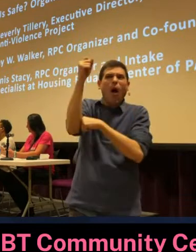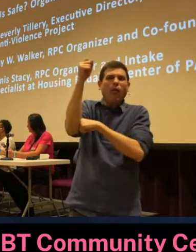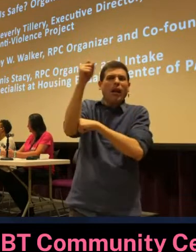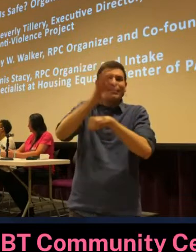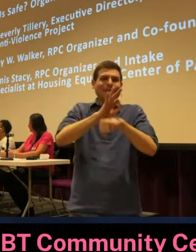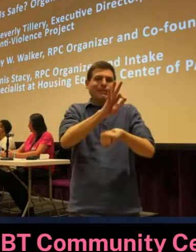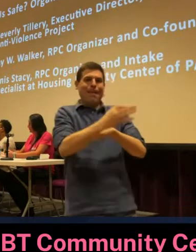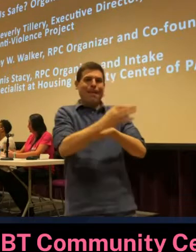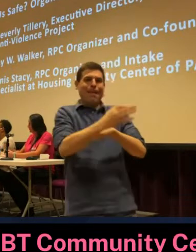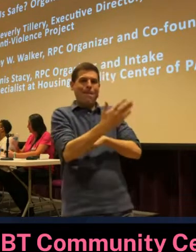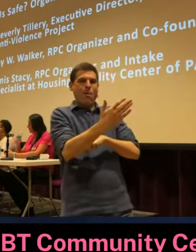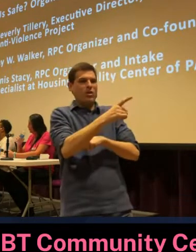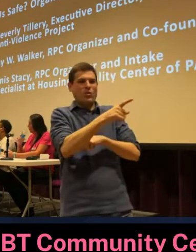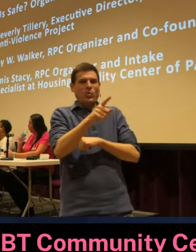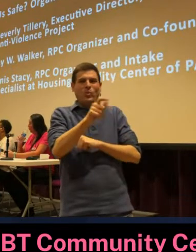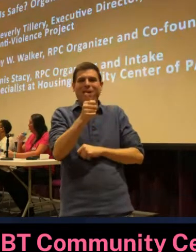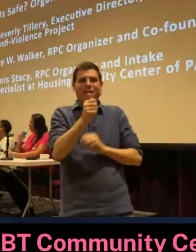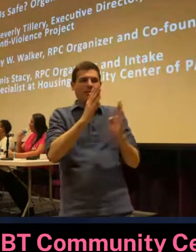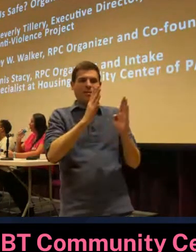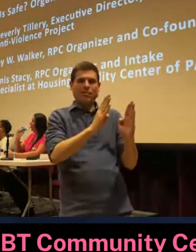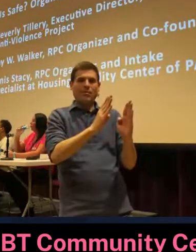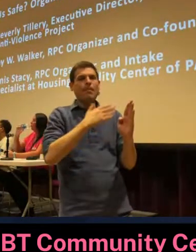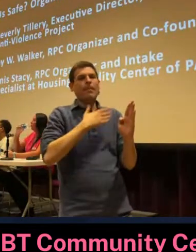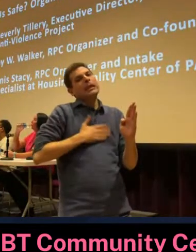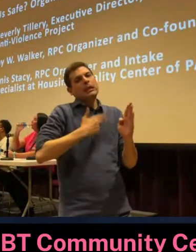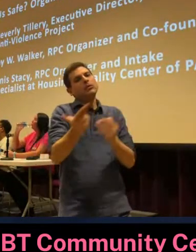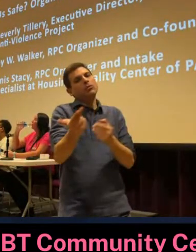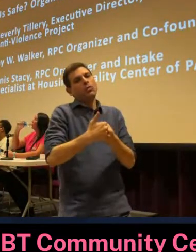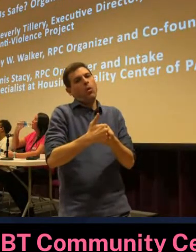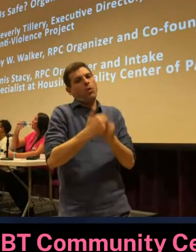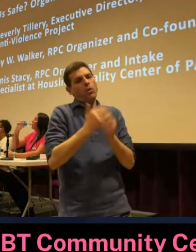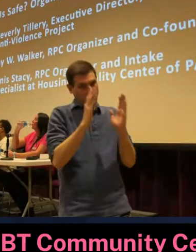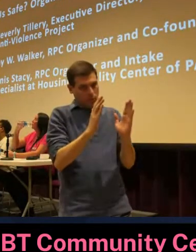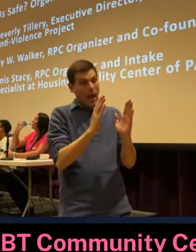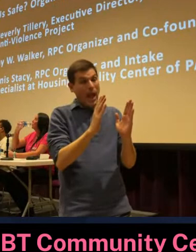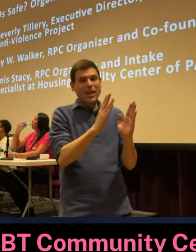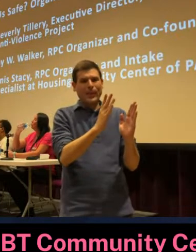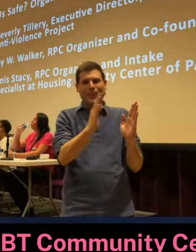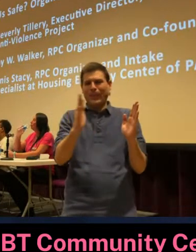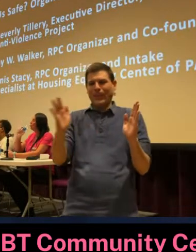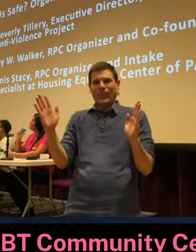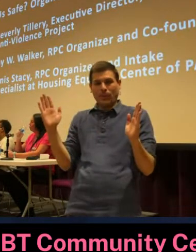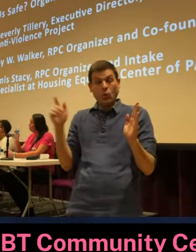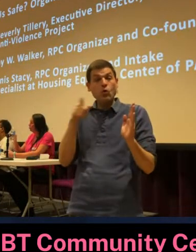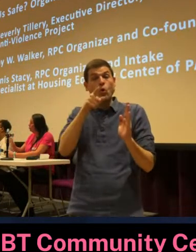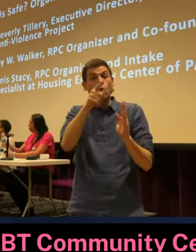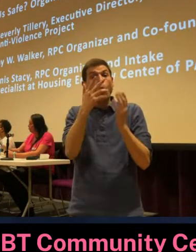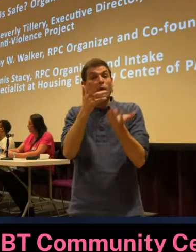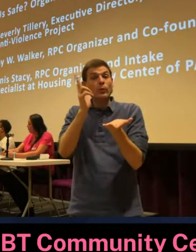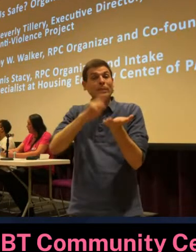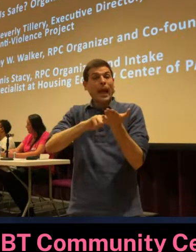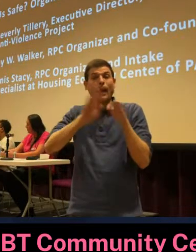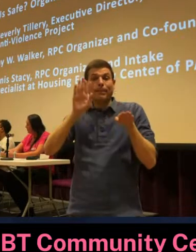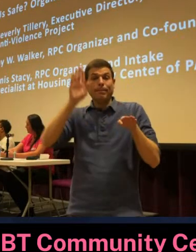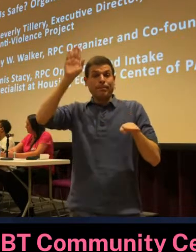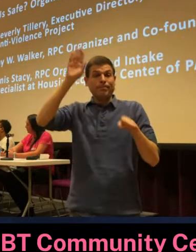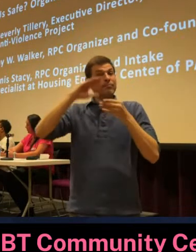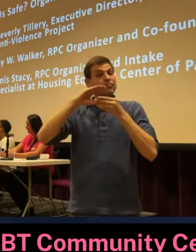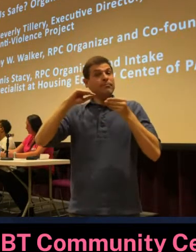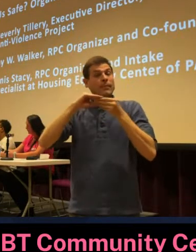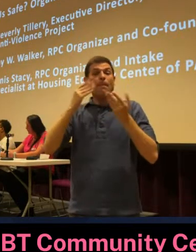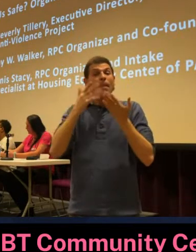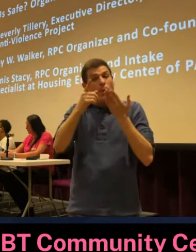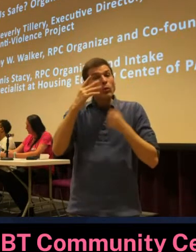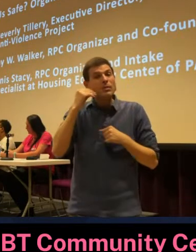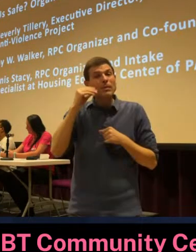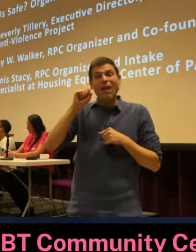a.m. Folks, please show up. There are also ways that you can sign up. If you've had that interactions with the SRG,